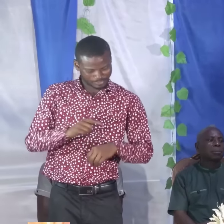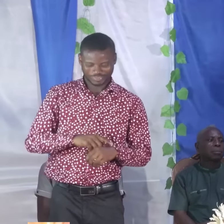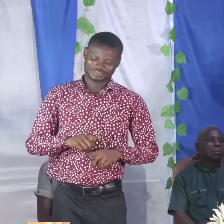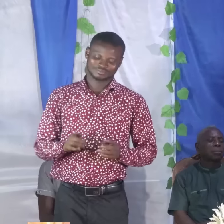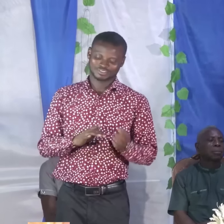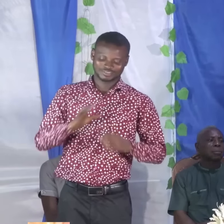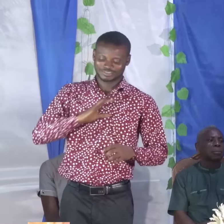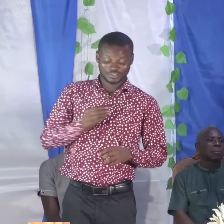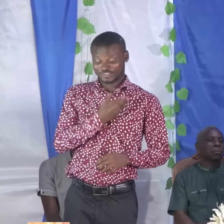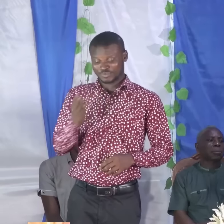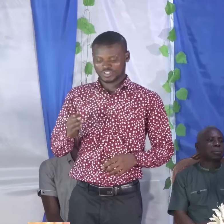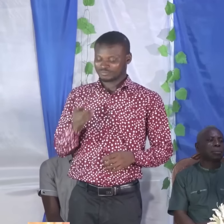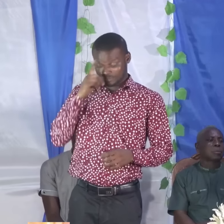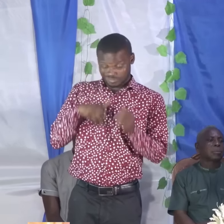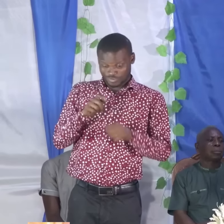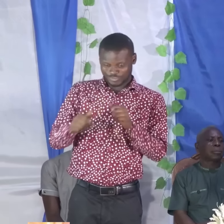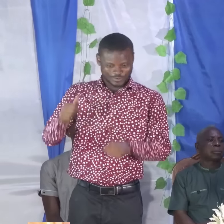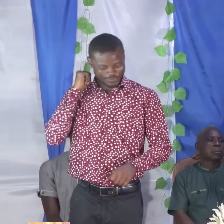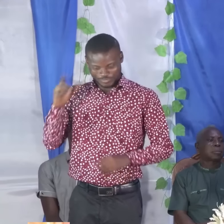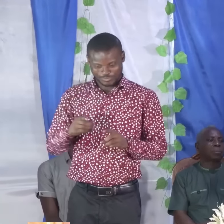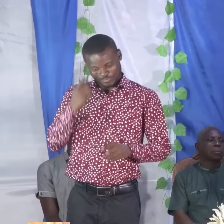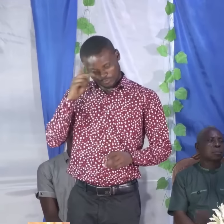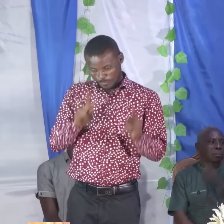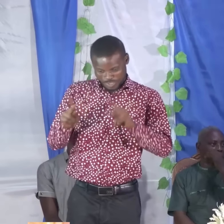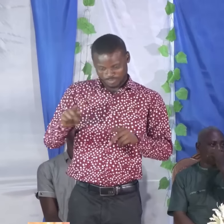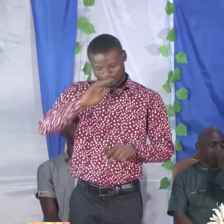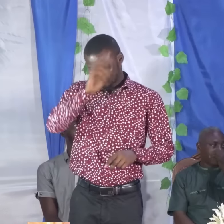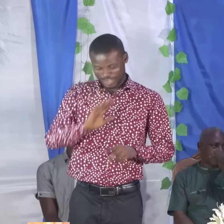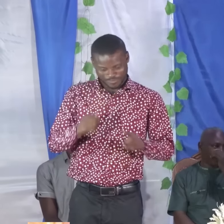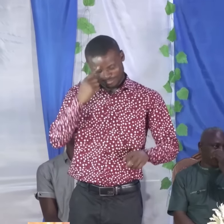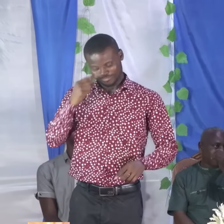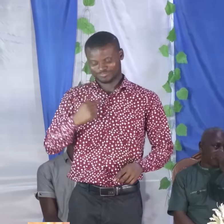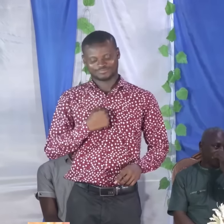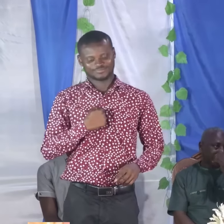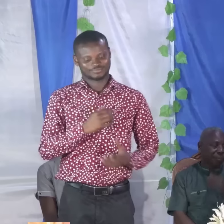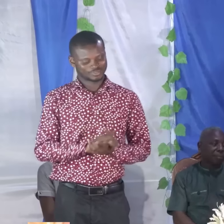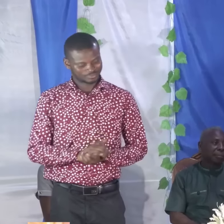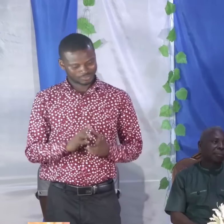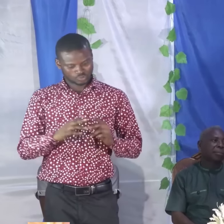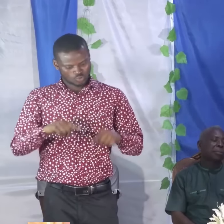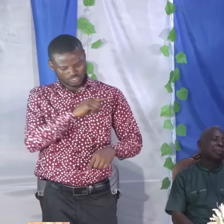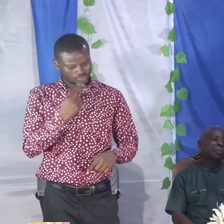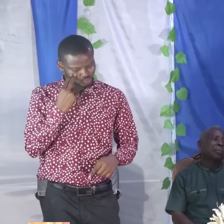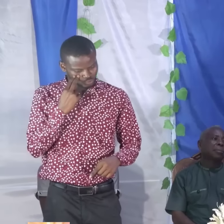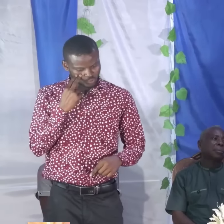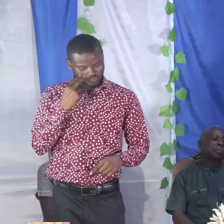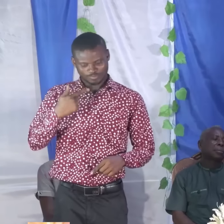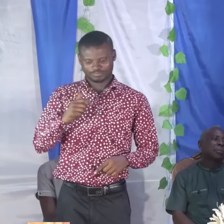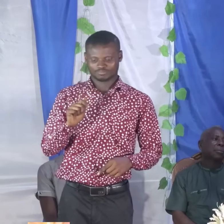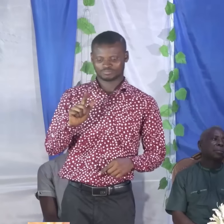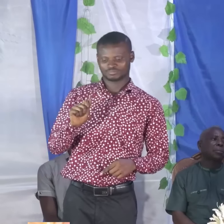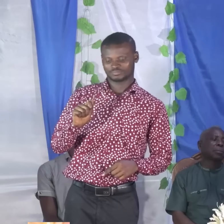Enti me hunu Galatians Bible passage. Na me hunu Matthew 25 asem we no ayesu kan